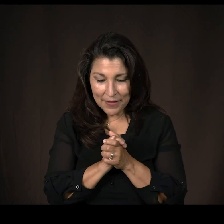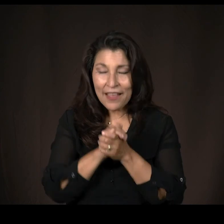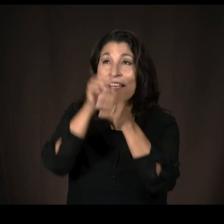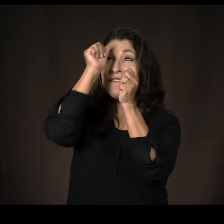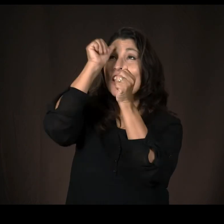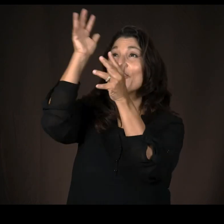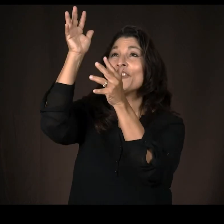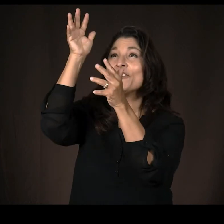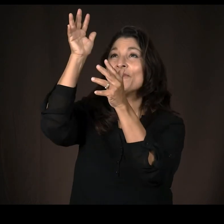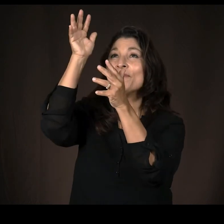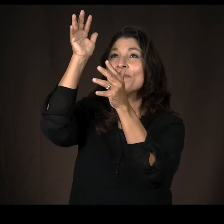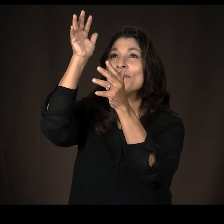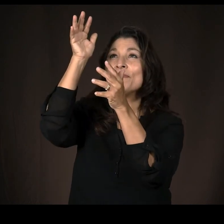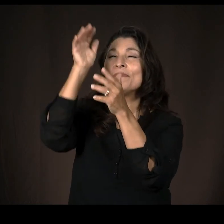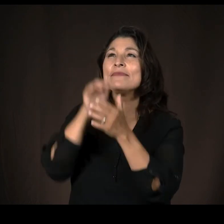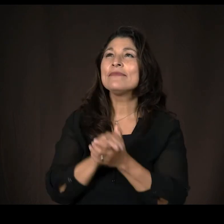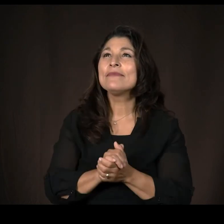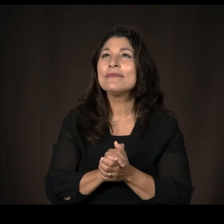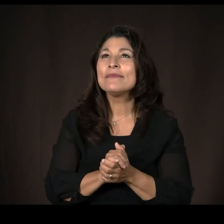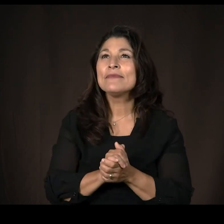You know, Father,